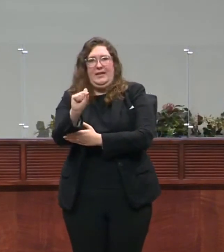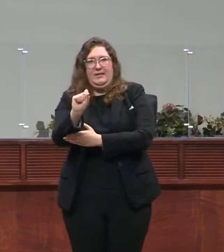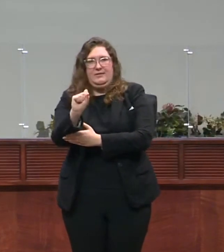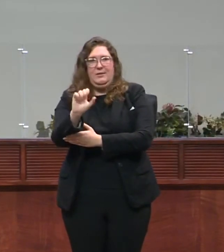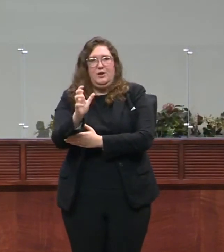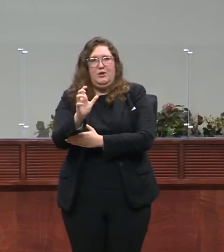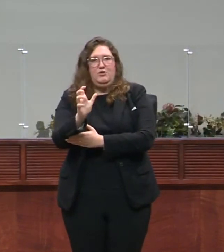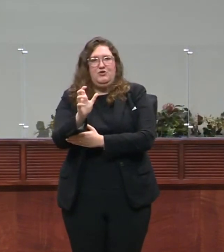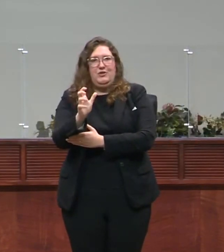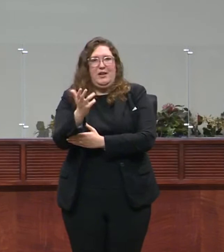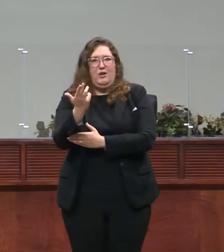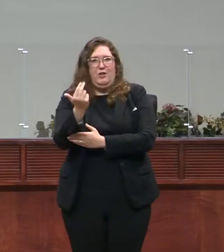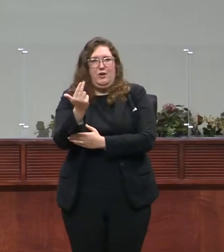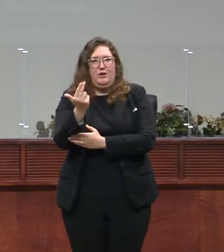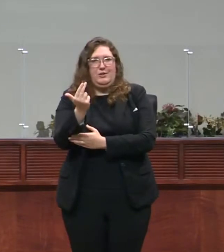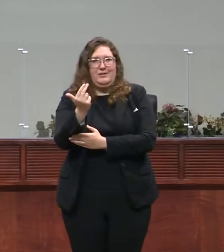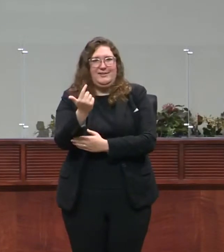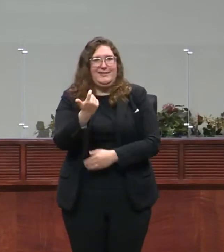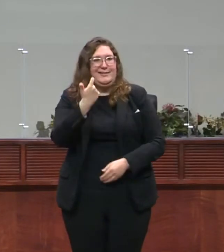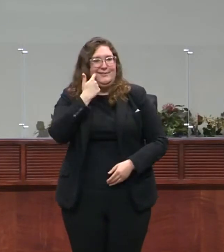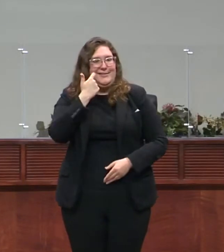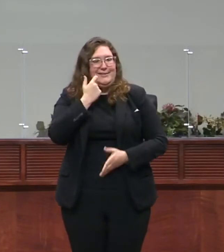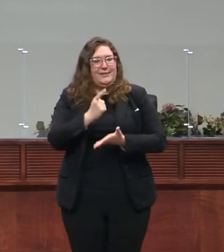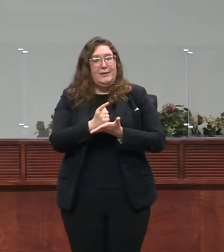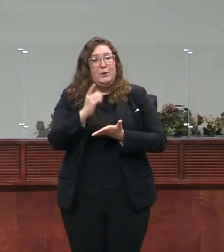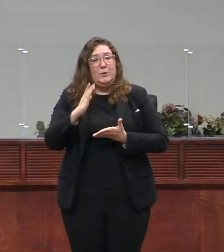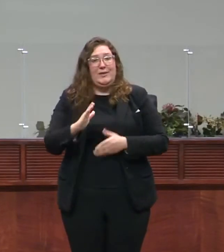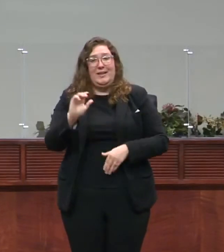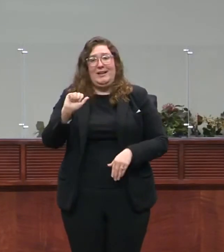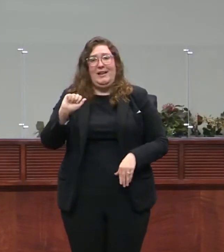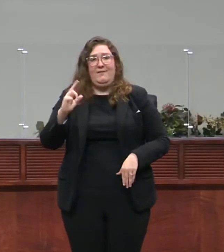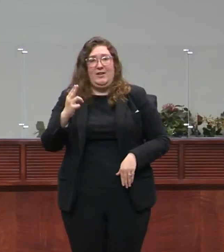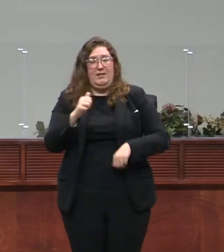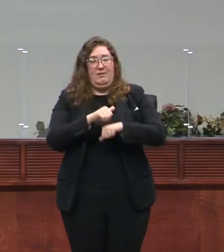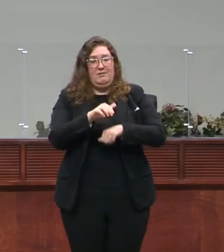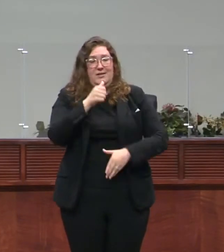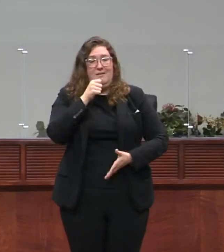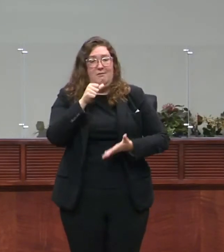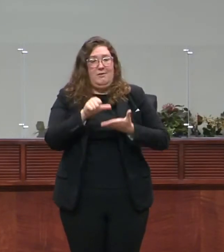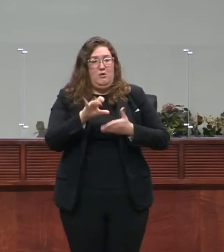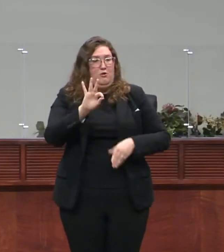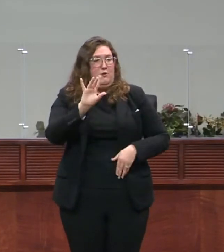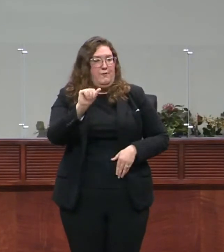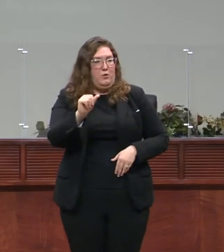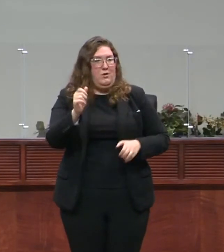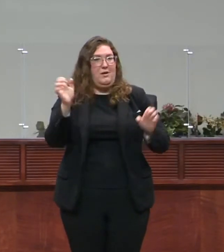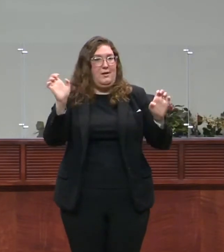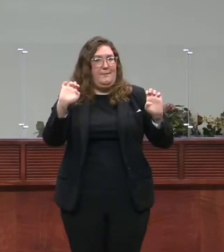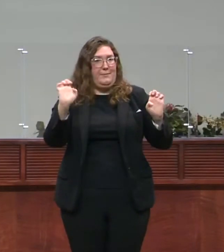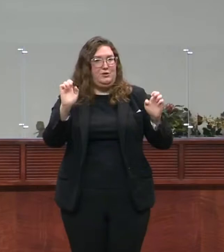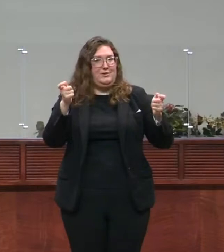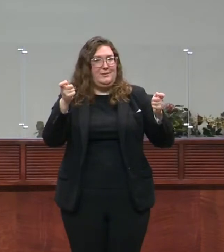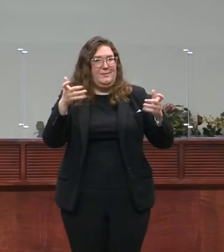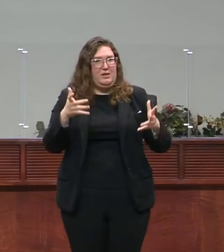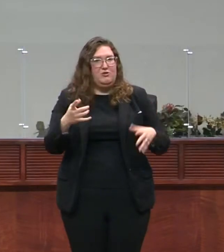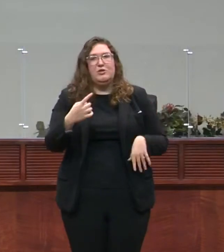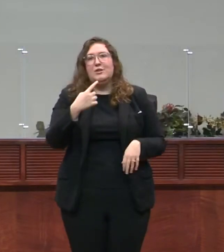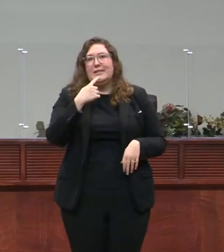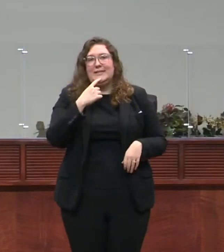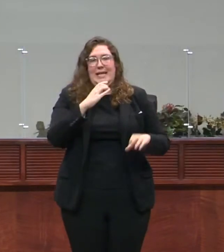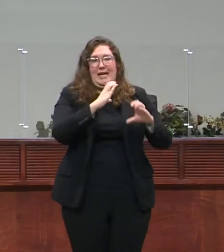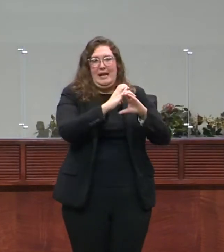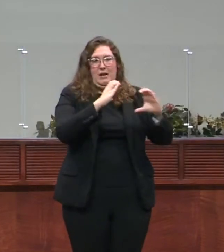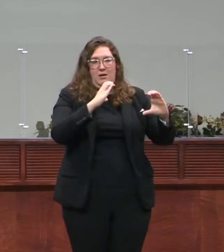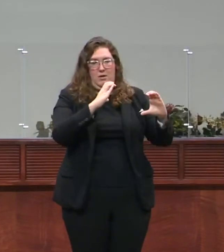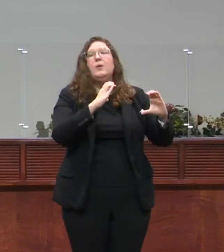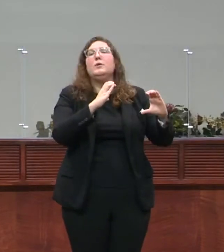Advent Health sent a letter to Florida emergency managers saying those coolers that they received are quickly